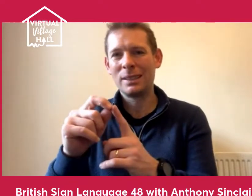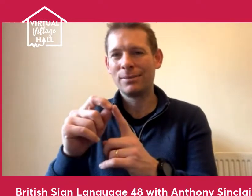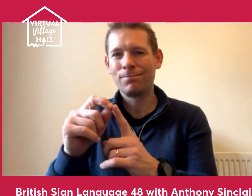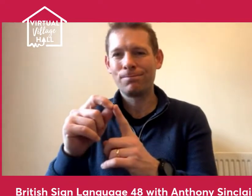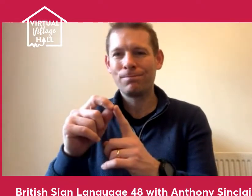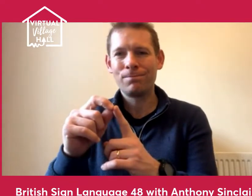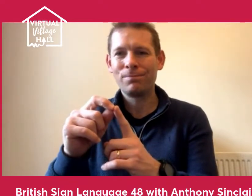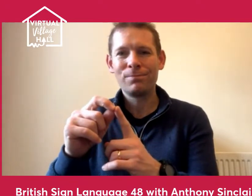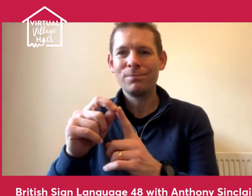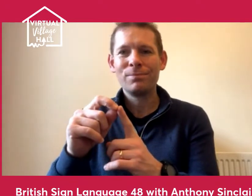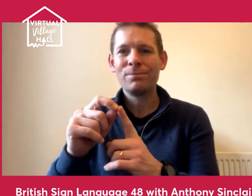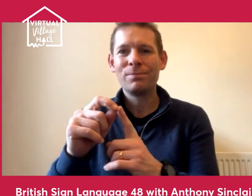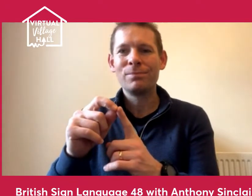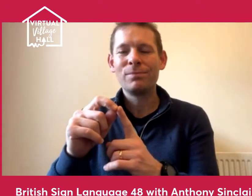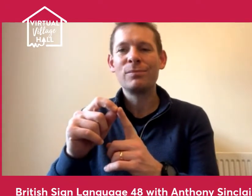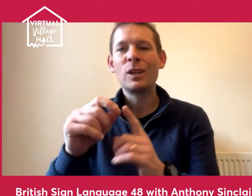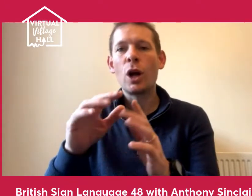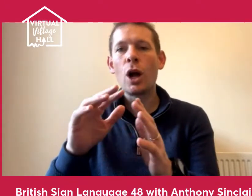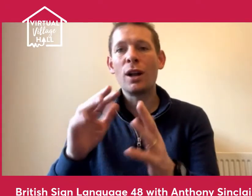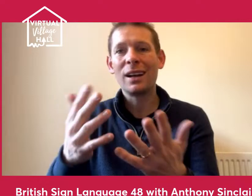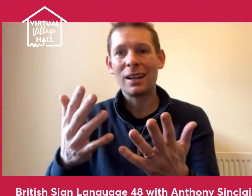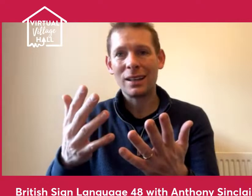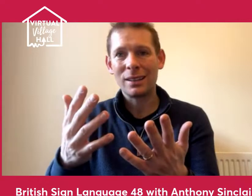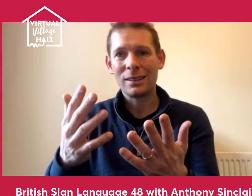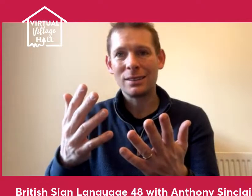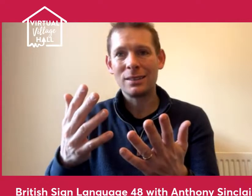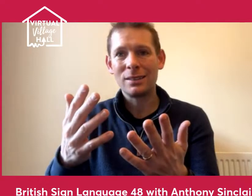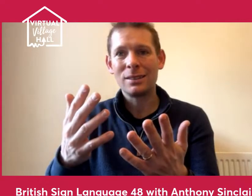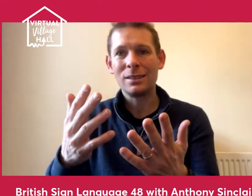50, we don't need to really say pence because it's obvious that's pence.